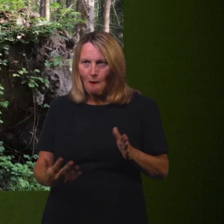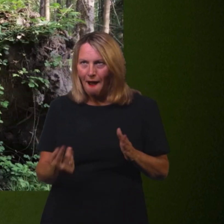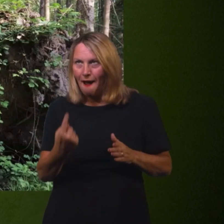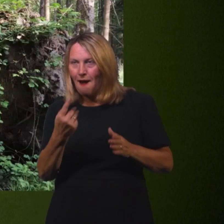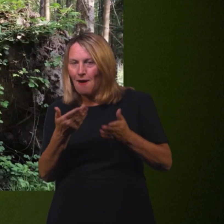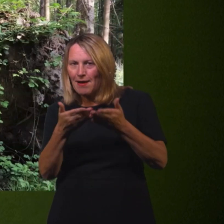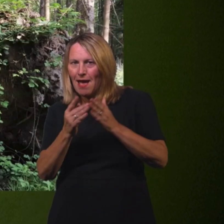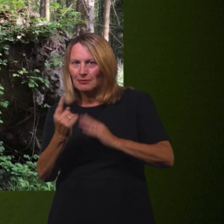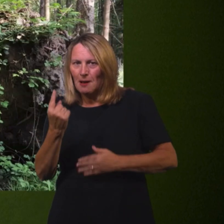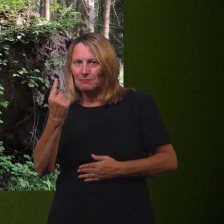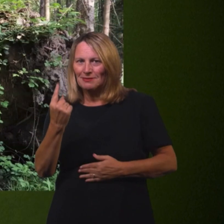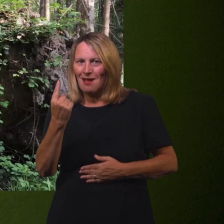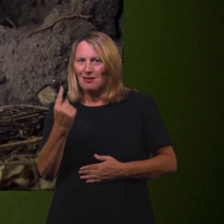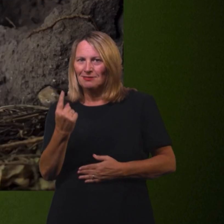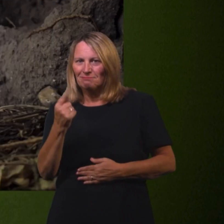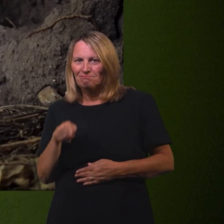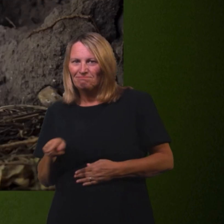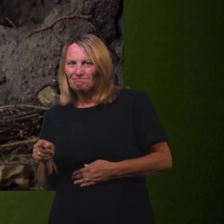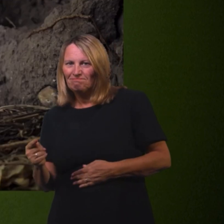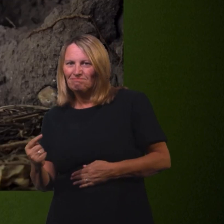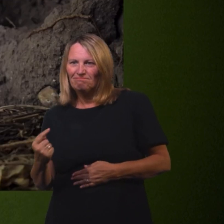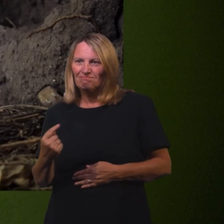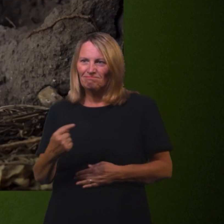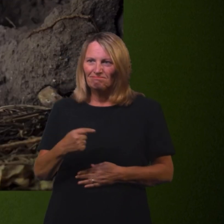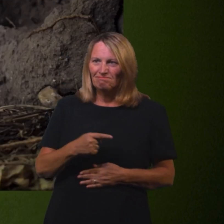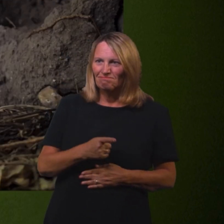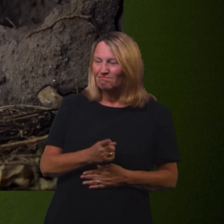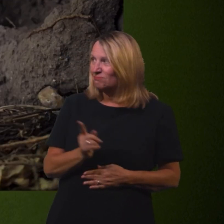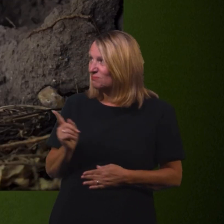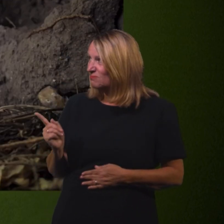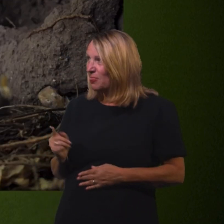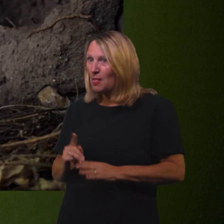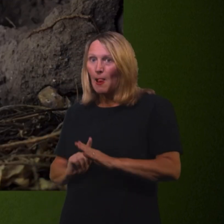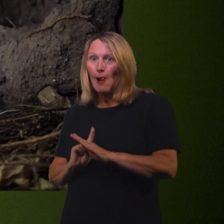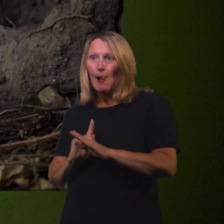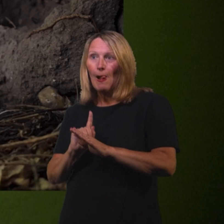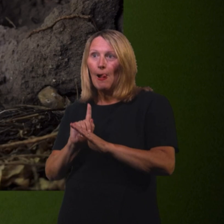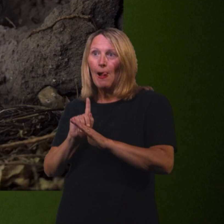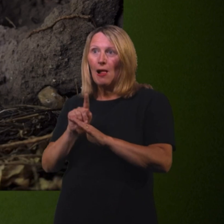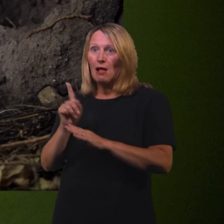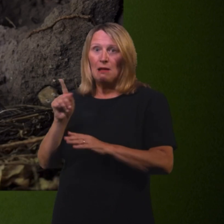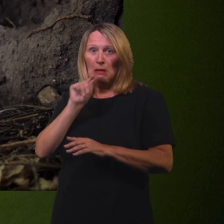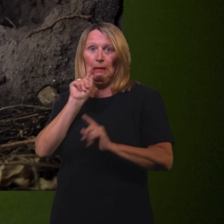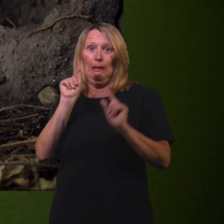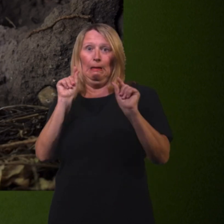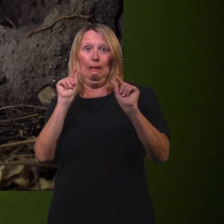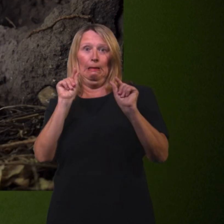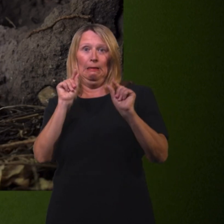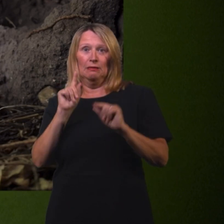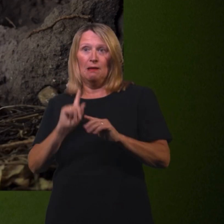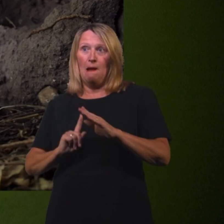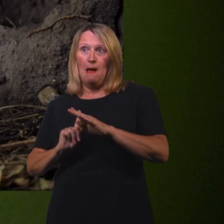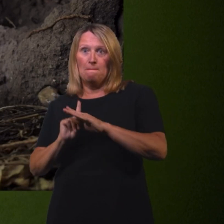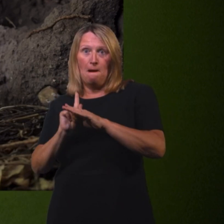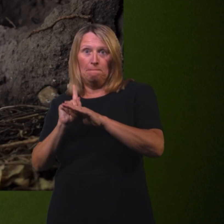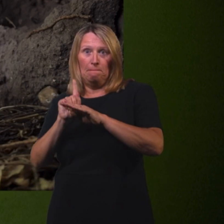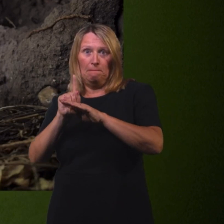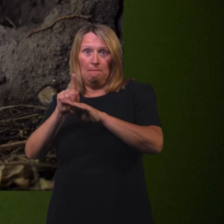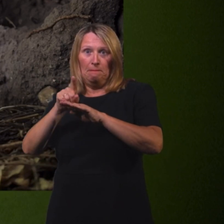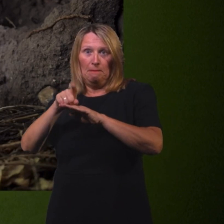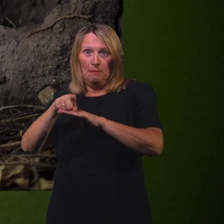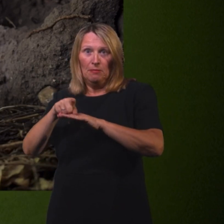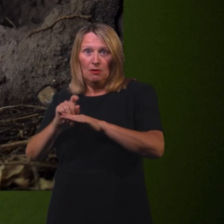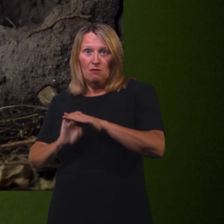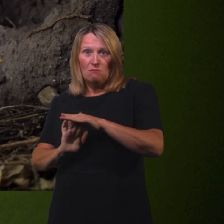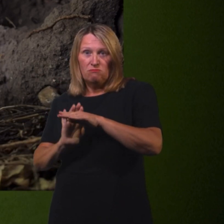up and reach that nest from that spot, so it goes round to the other side, climbs up on the trunk, and then begins to dig through